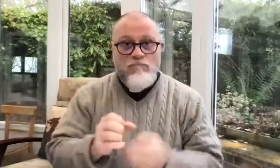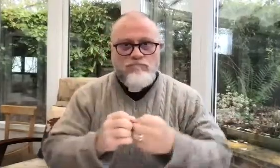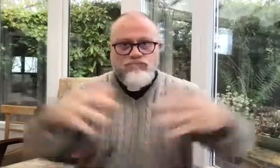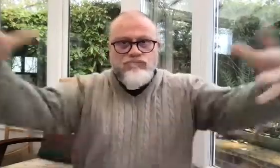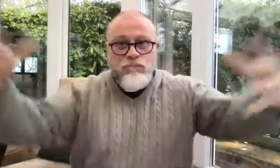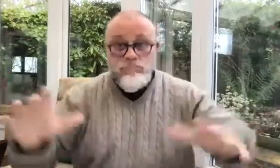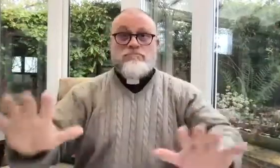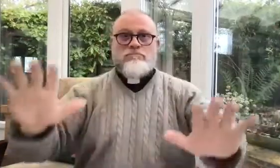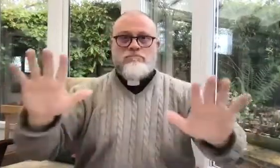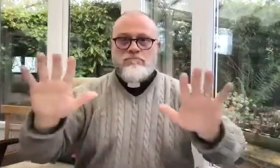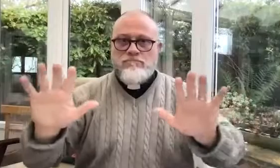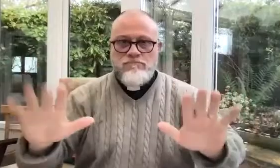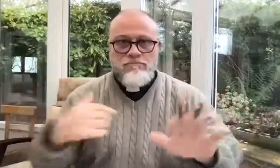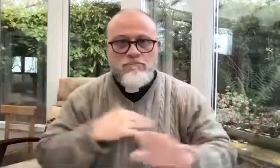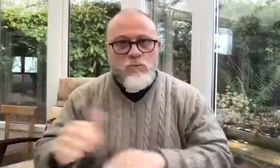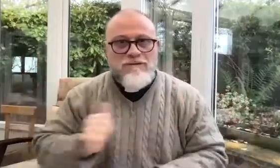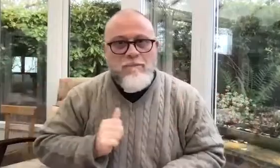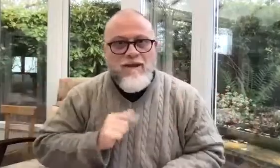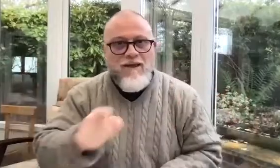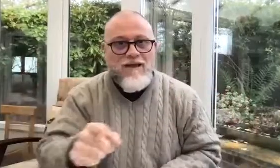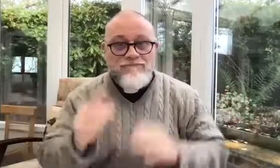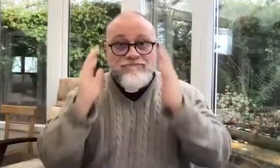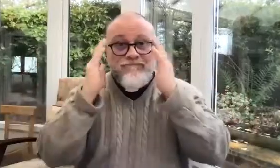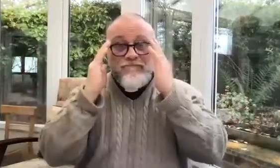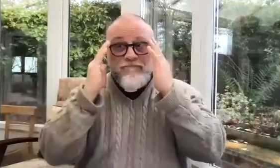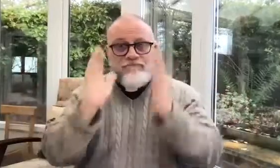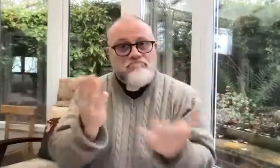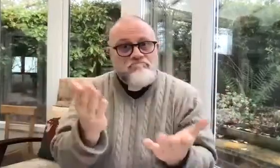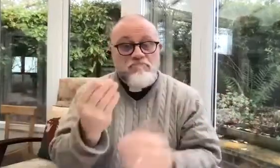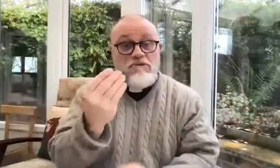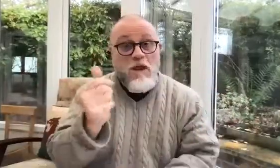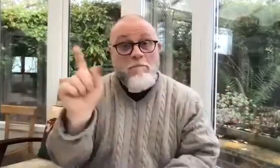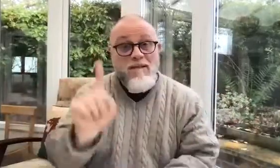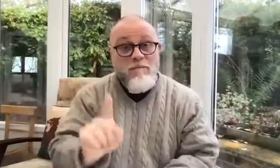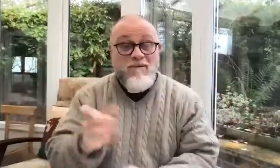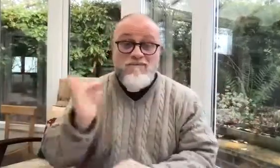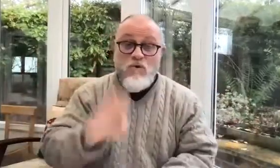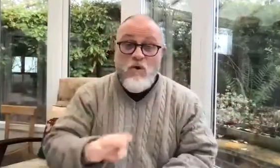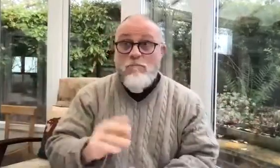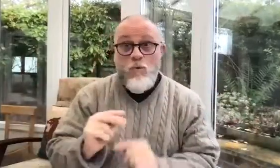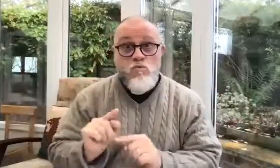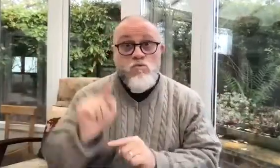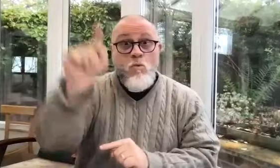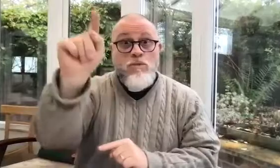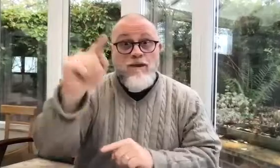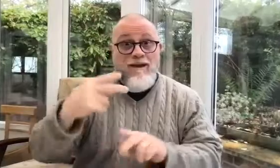but now through Zoom, that has increased. I wasn't expecting that. So some people are